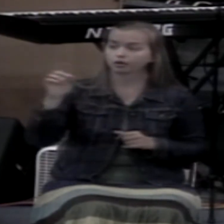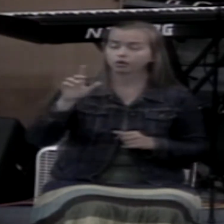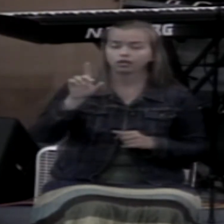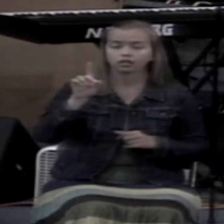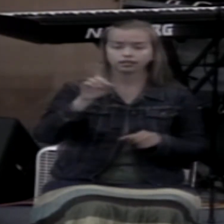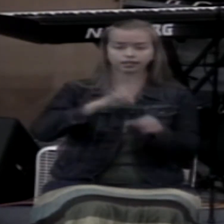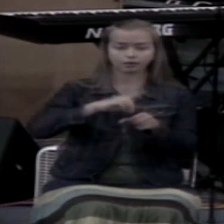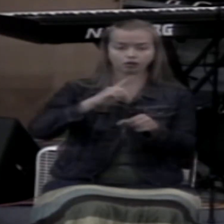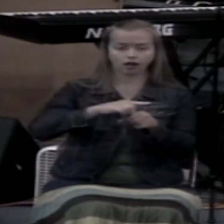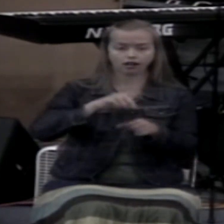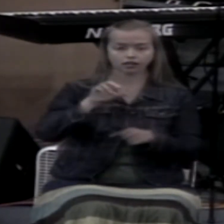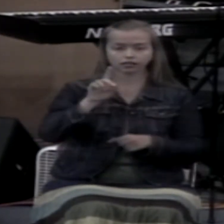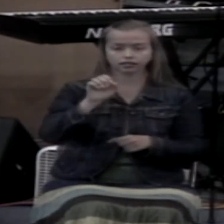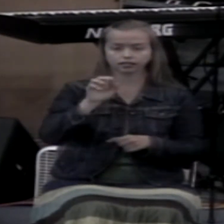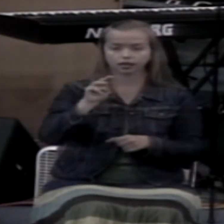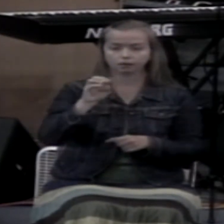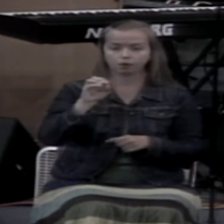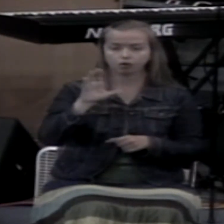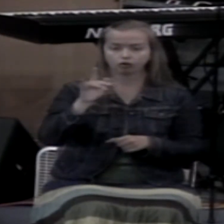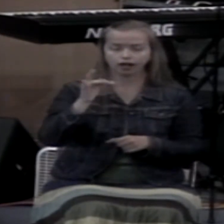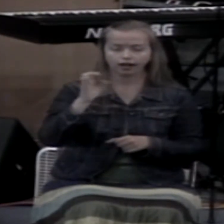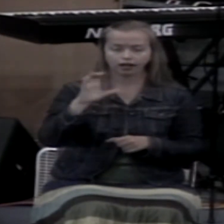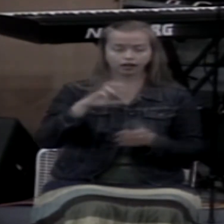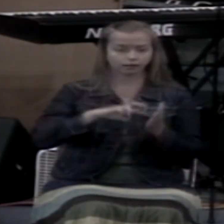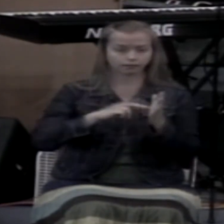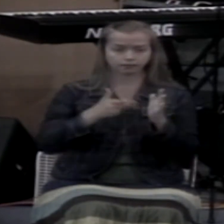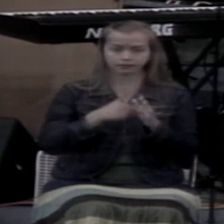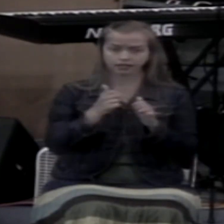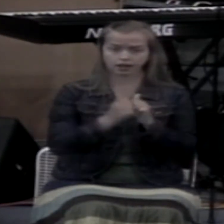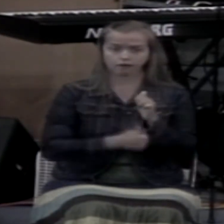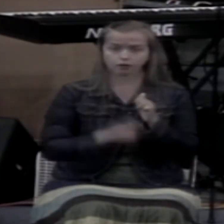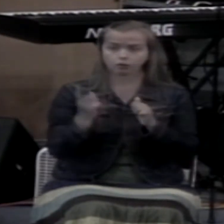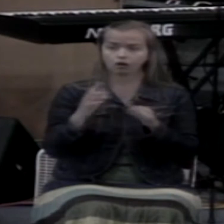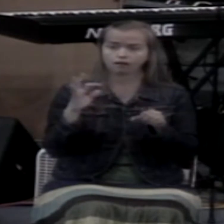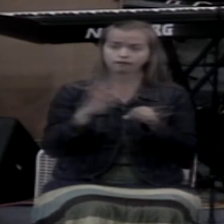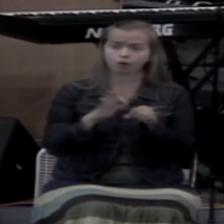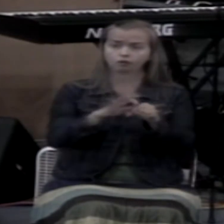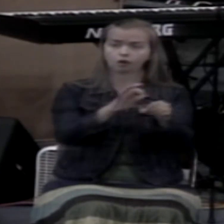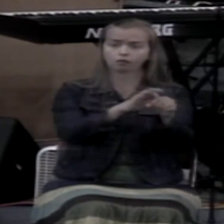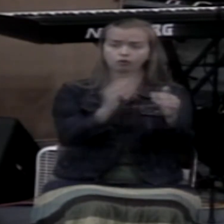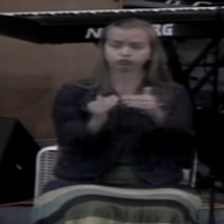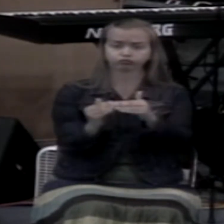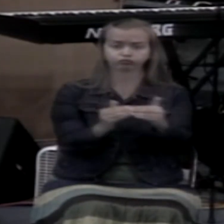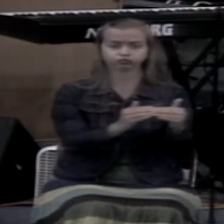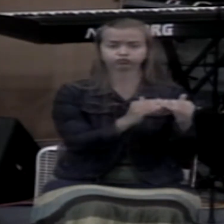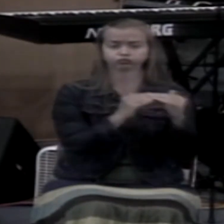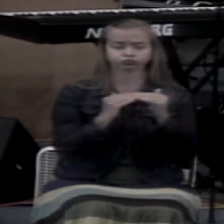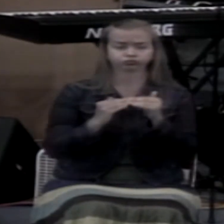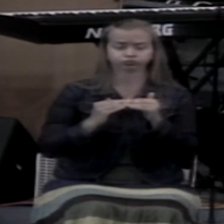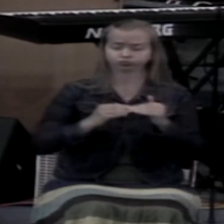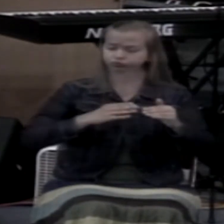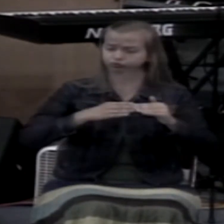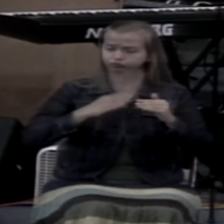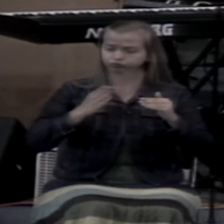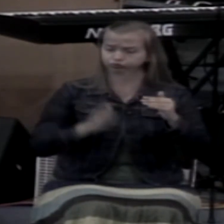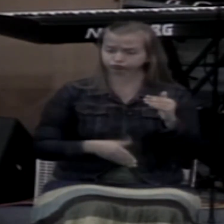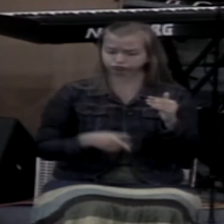then you can say what you want to say, but when the voting's over, you may not have gotten your way,